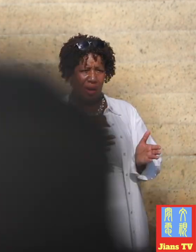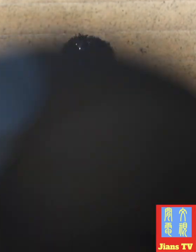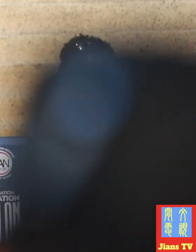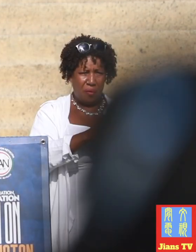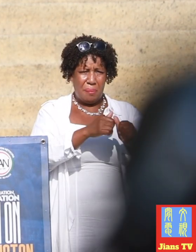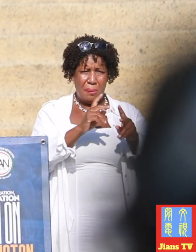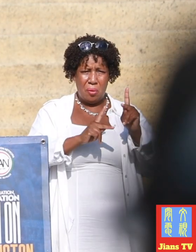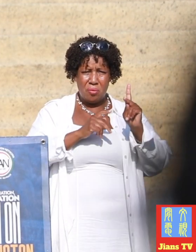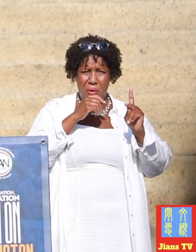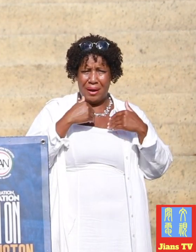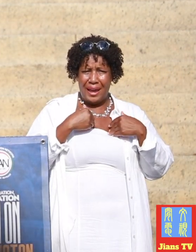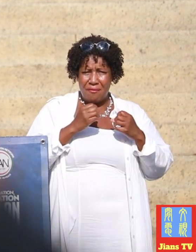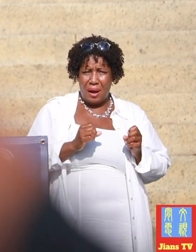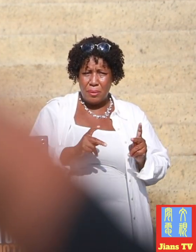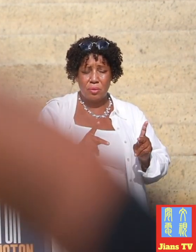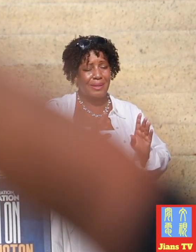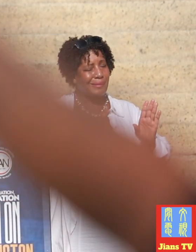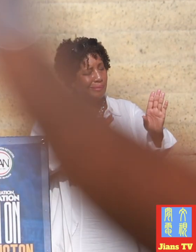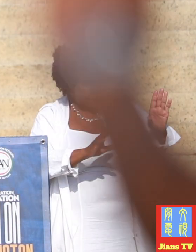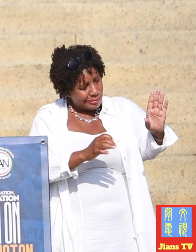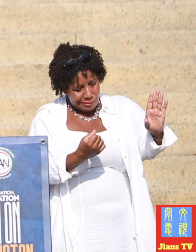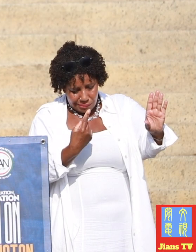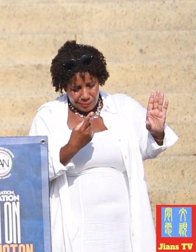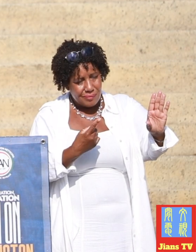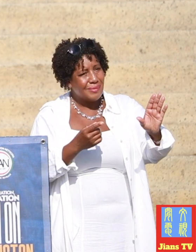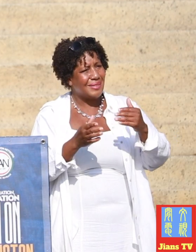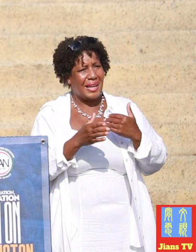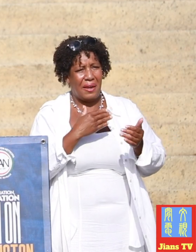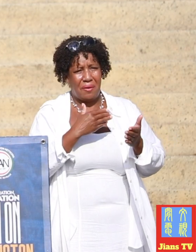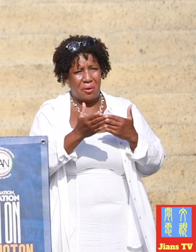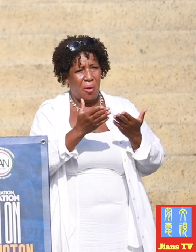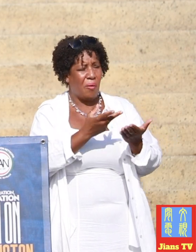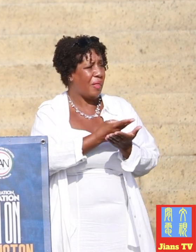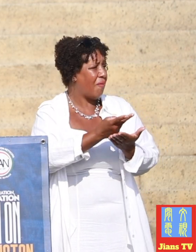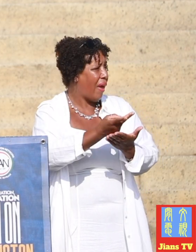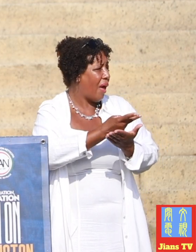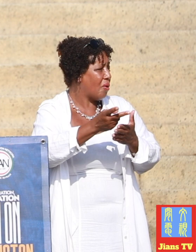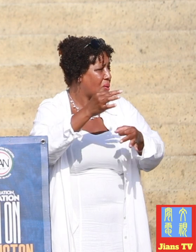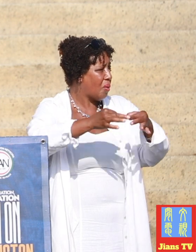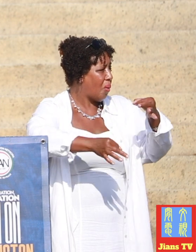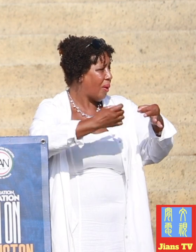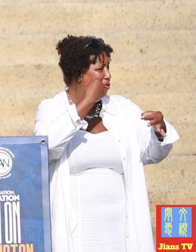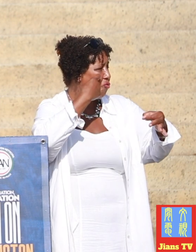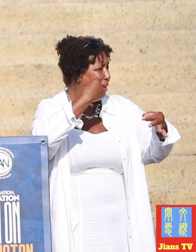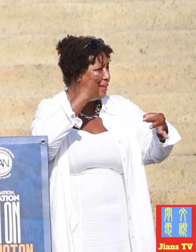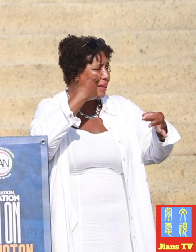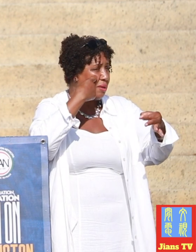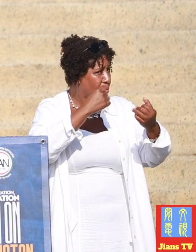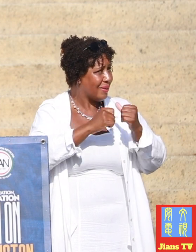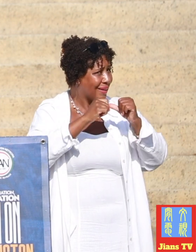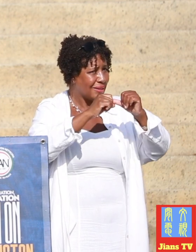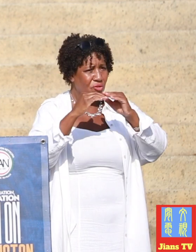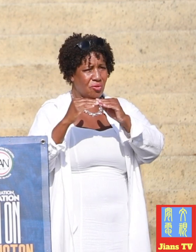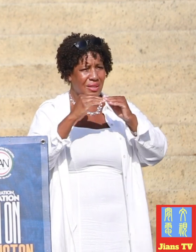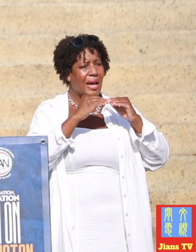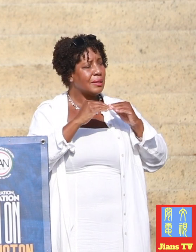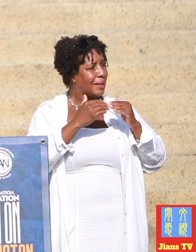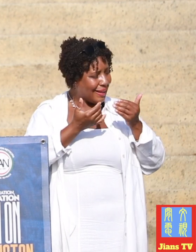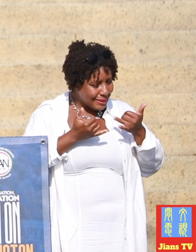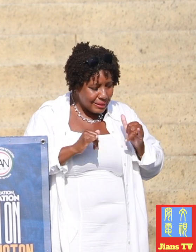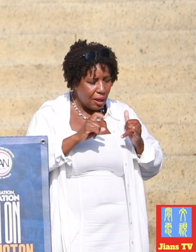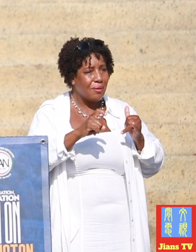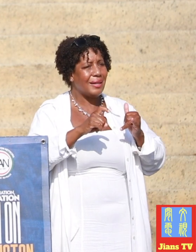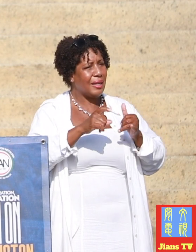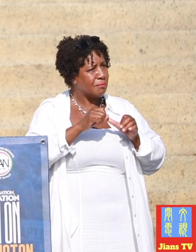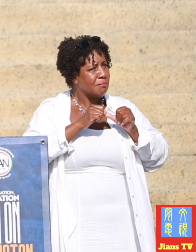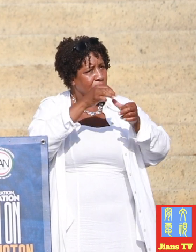of opportunity. However, despite these so many failures of the courts in recent years to uphold justice, we do still need to